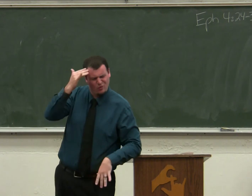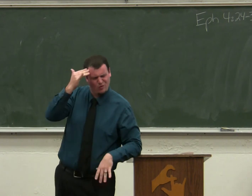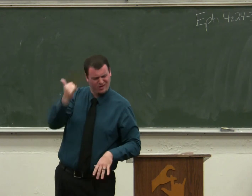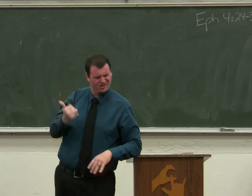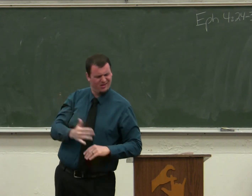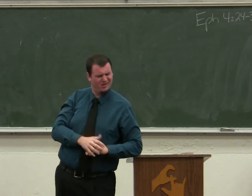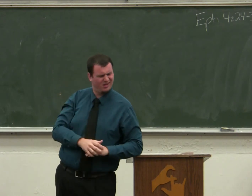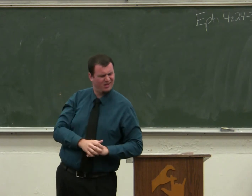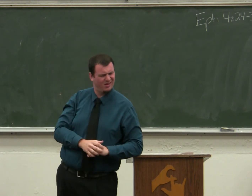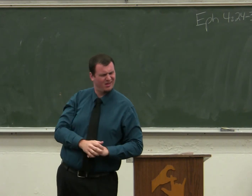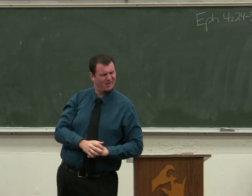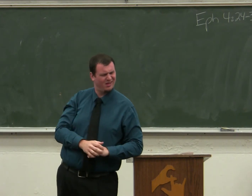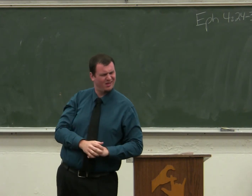why are you lying